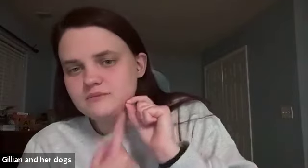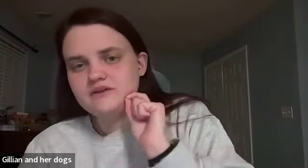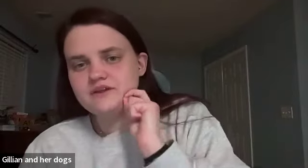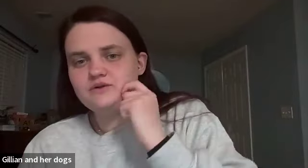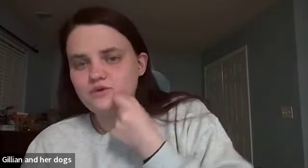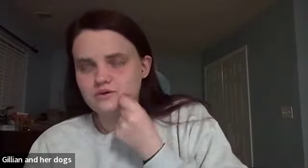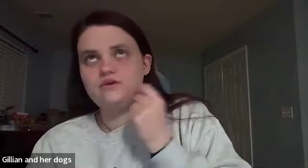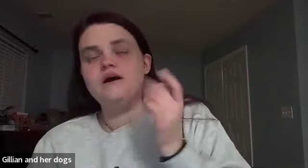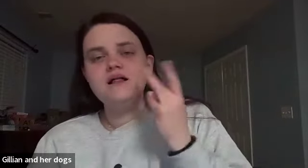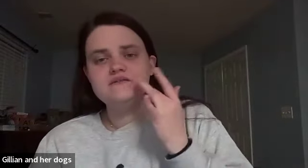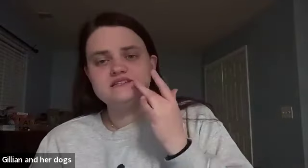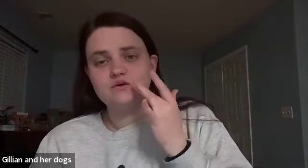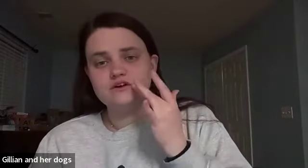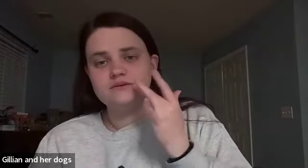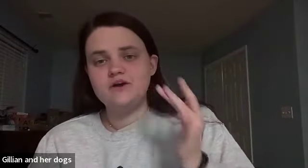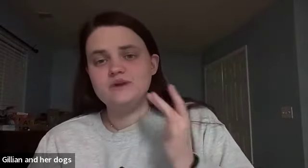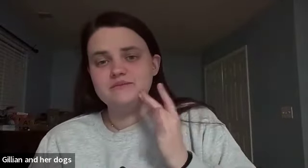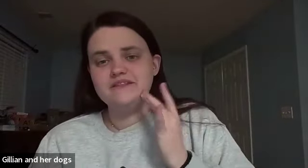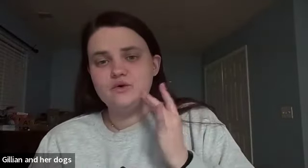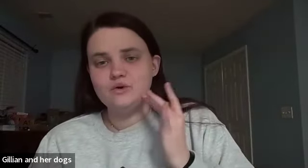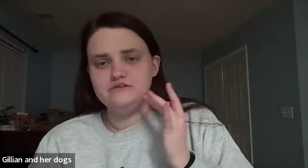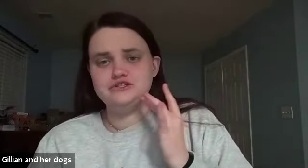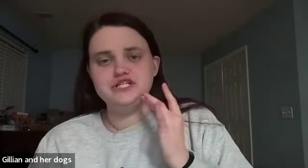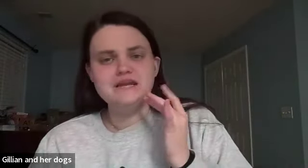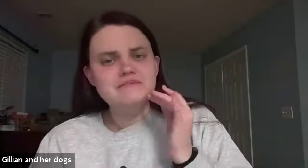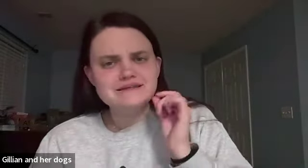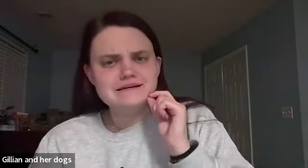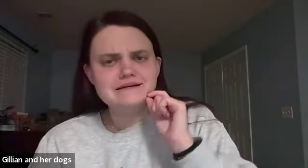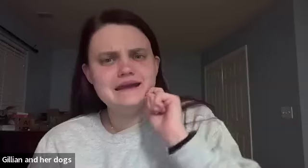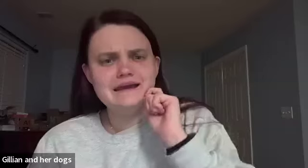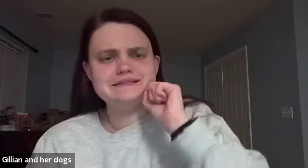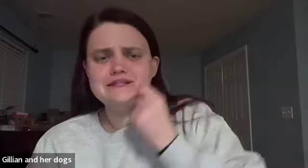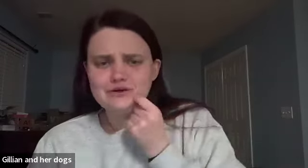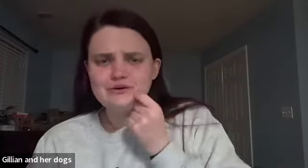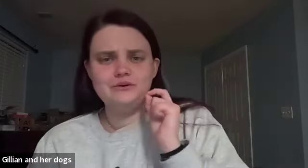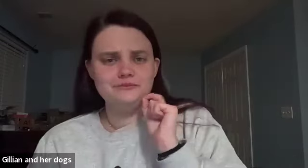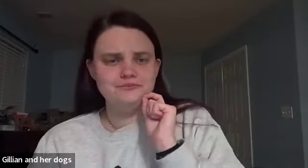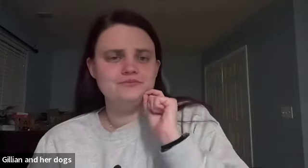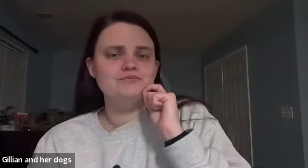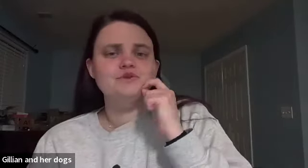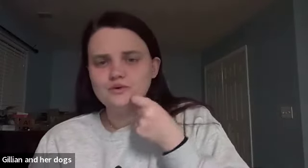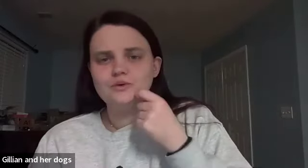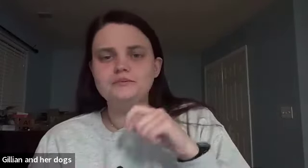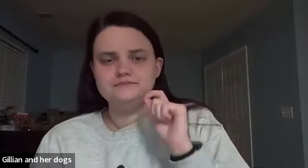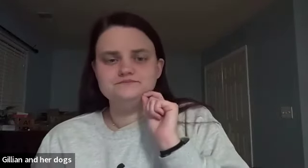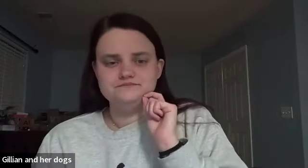of your mouth and I love how I say corner of your mouth when I mean like corner of your chin, basically, I guess. Cool. Cool.